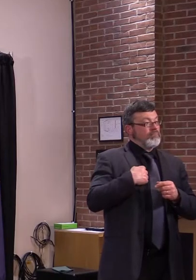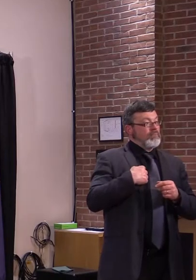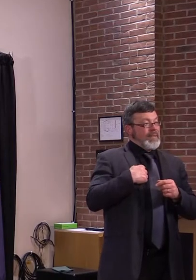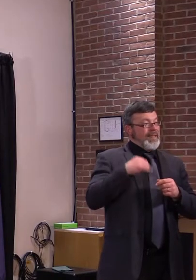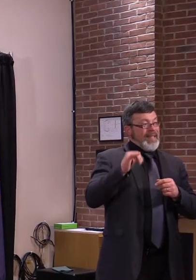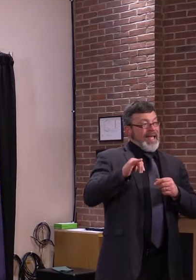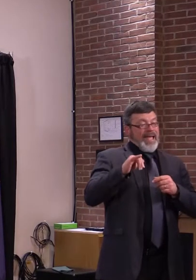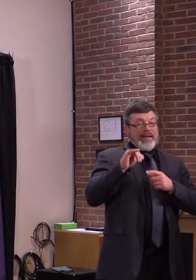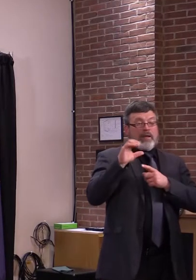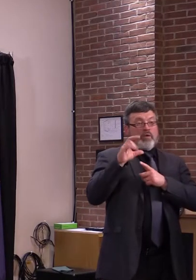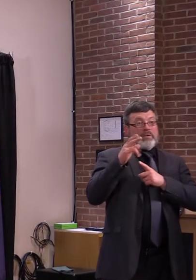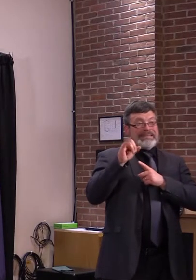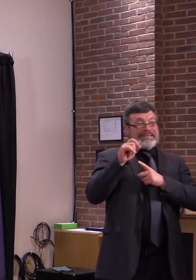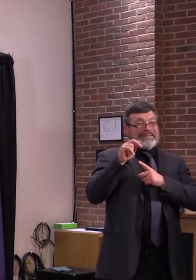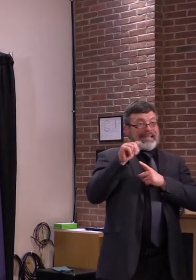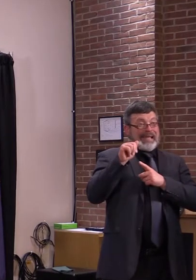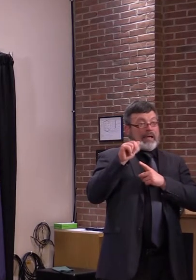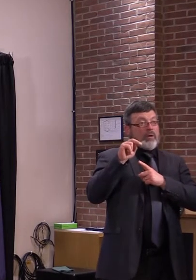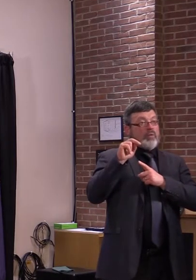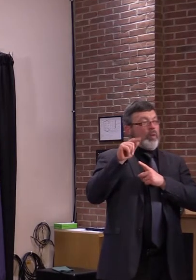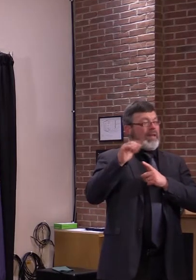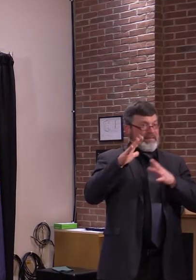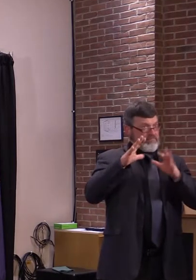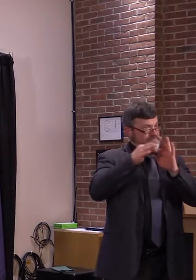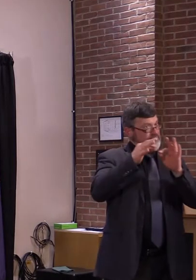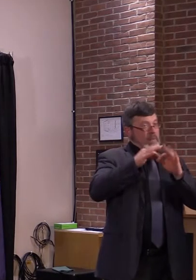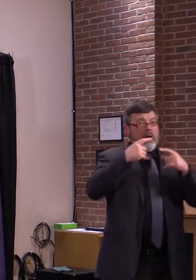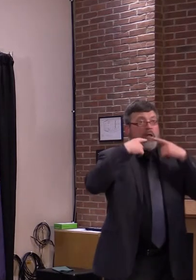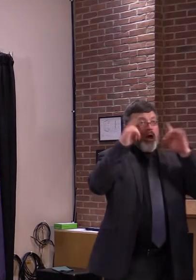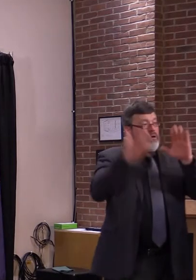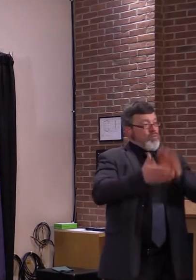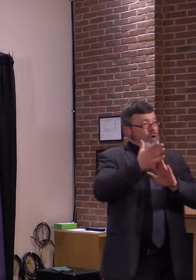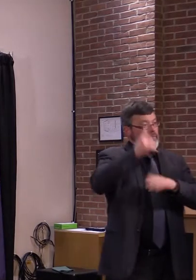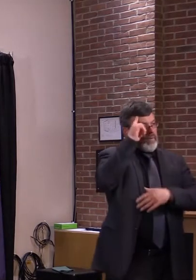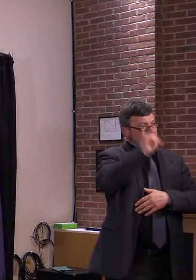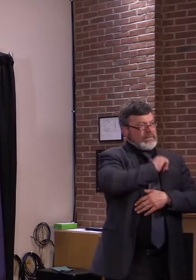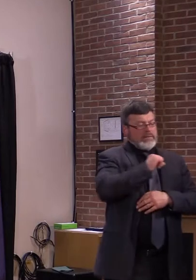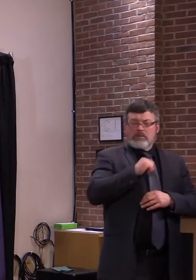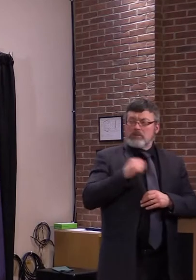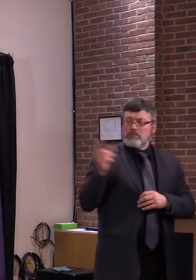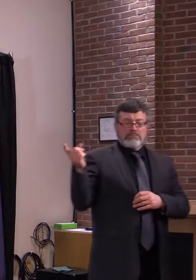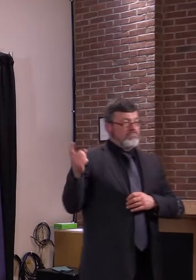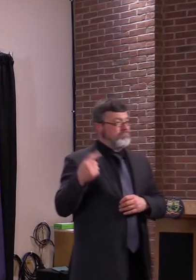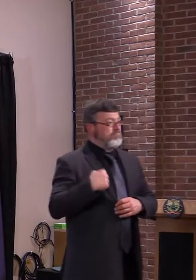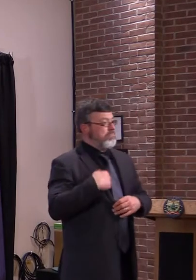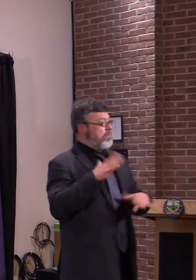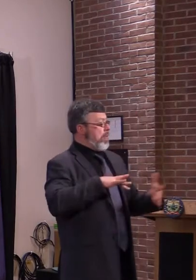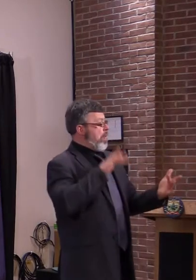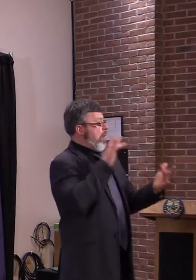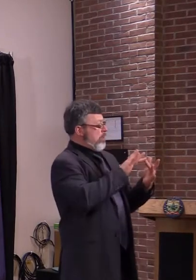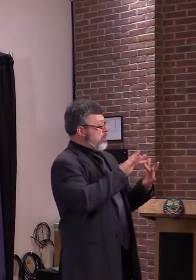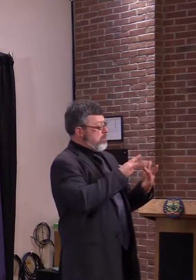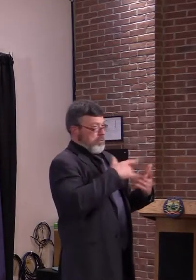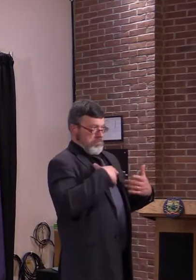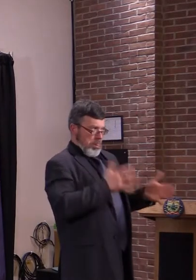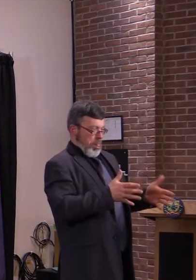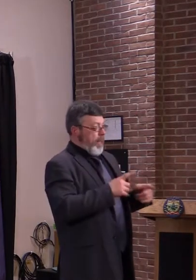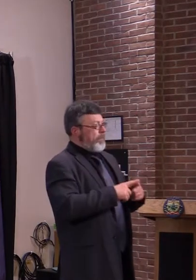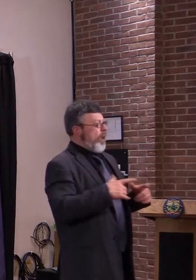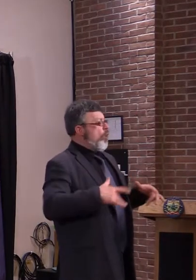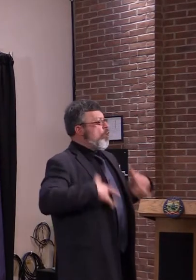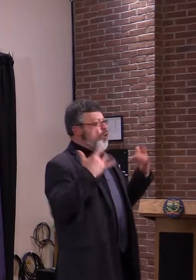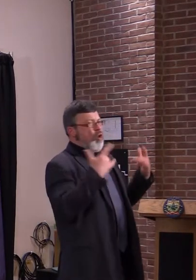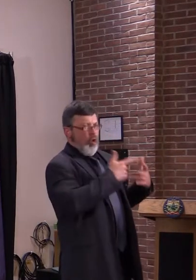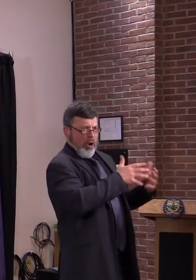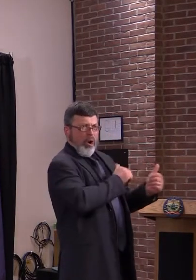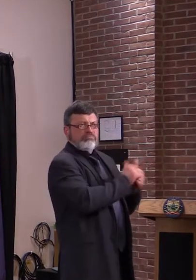I haven't spoken to Christina, but I was very pleased to see her step up. She's a viable candidate. She has a